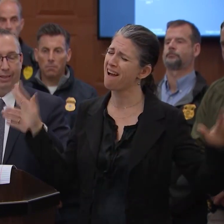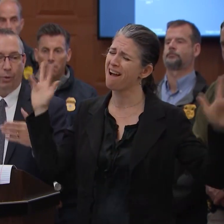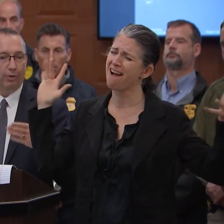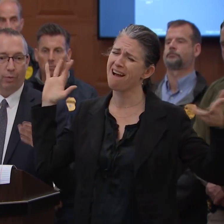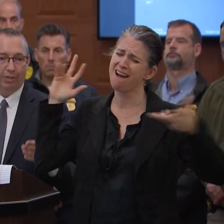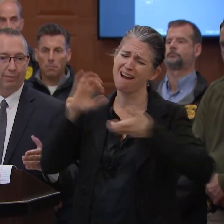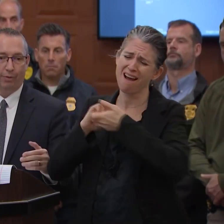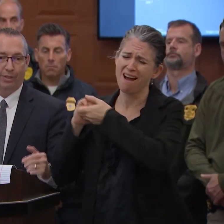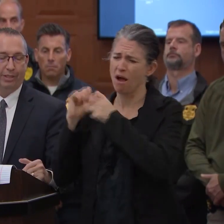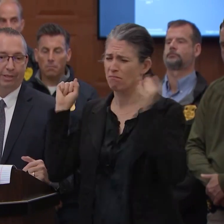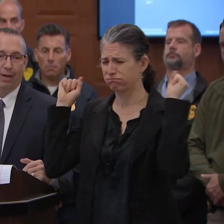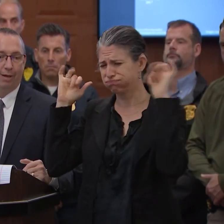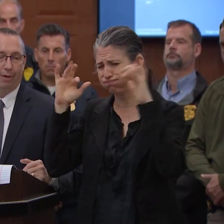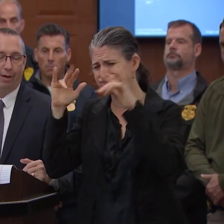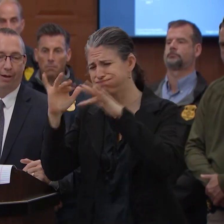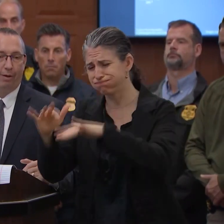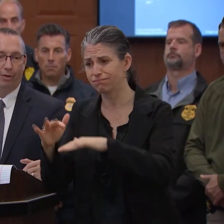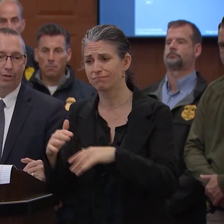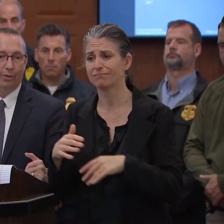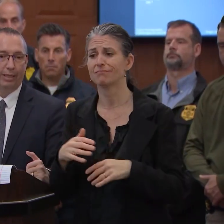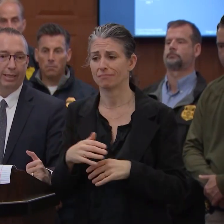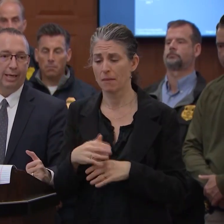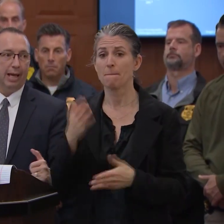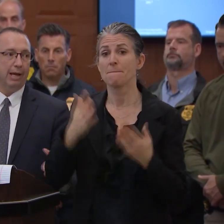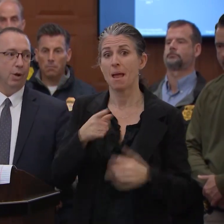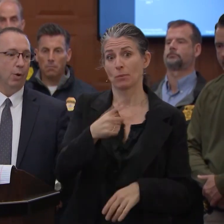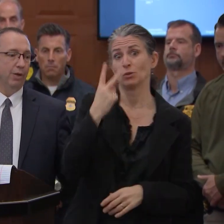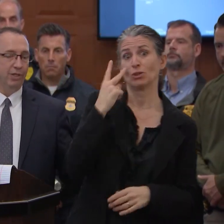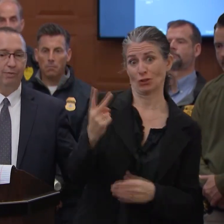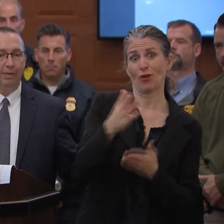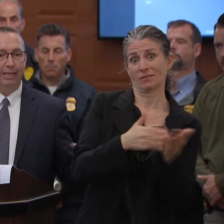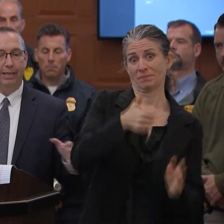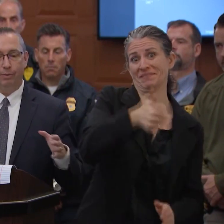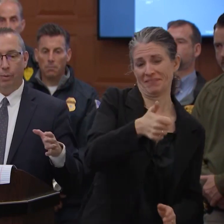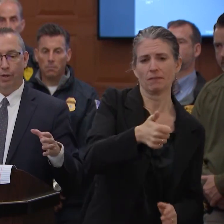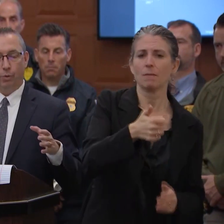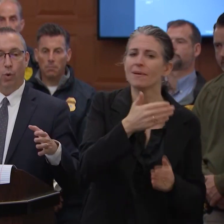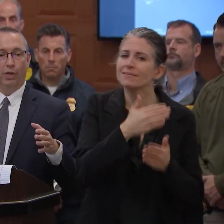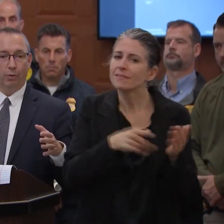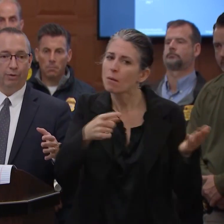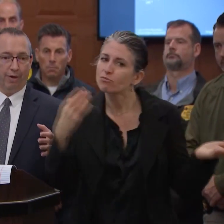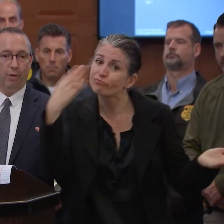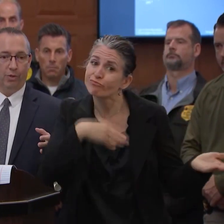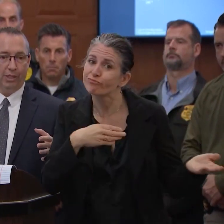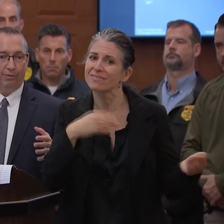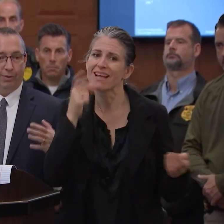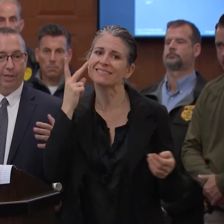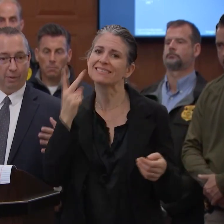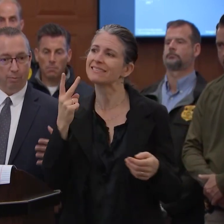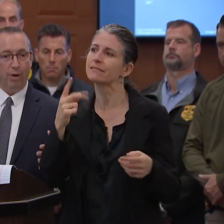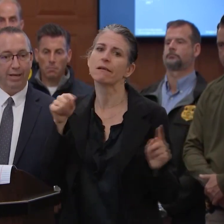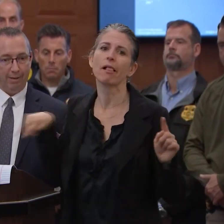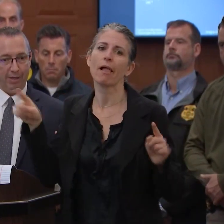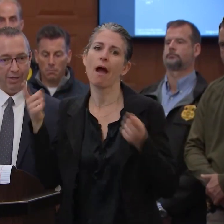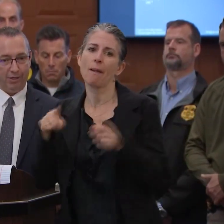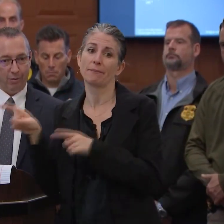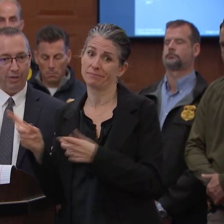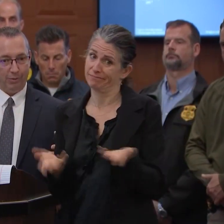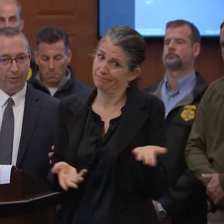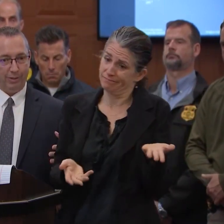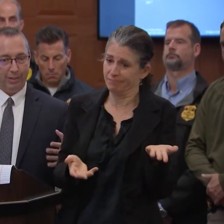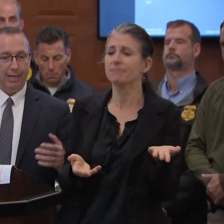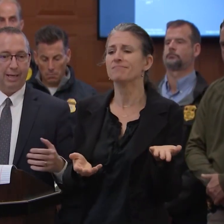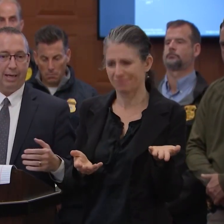see 24/7, 365 out on the street. I know that Chief McGee was working with fellow chiefs to bring him